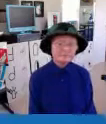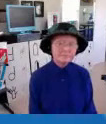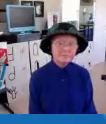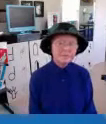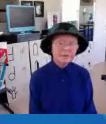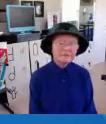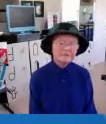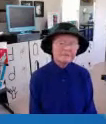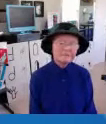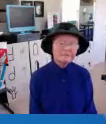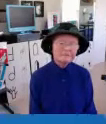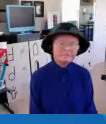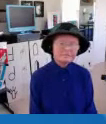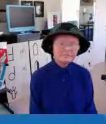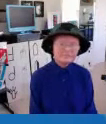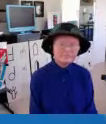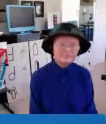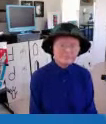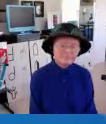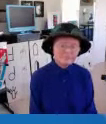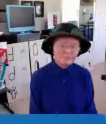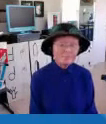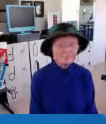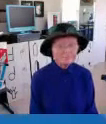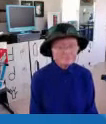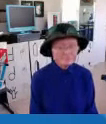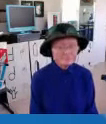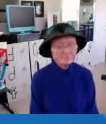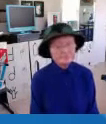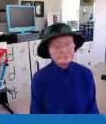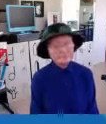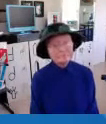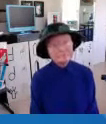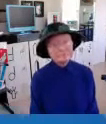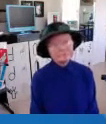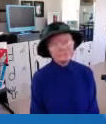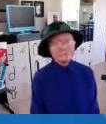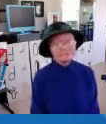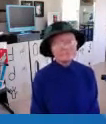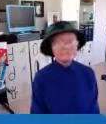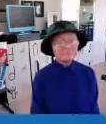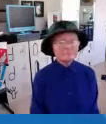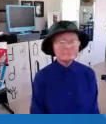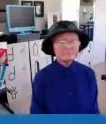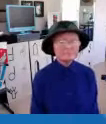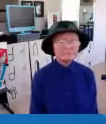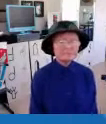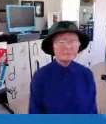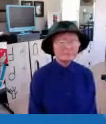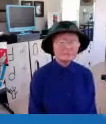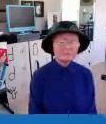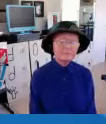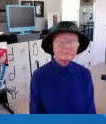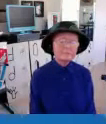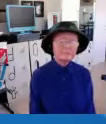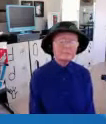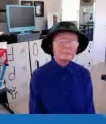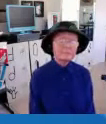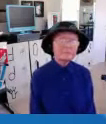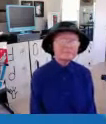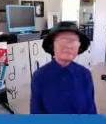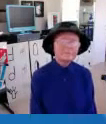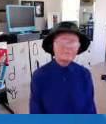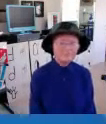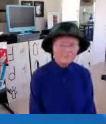used to give a dictionary to countries that would otherwise have difficulty accessing the